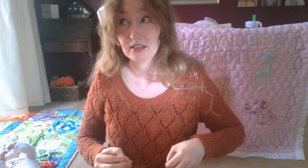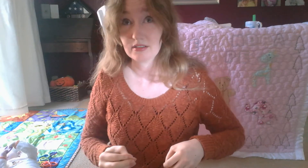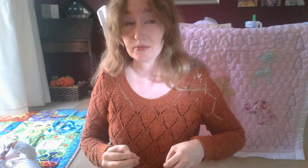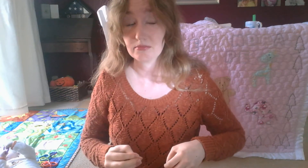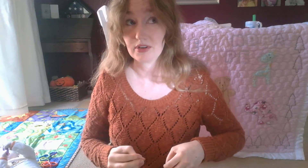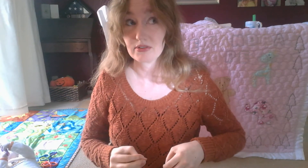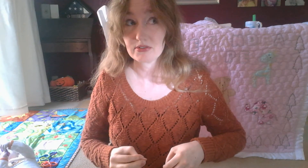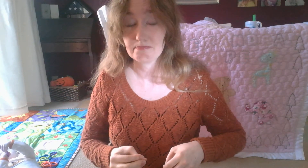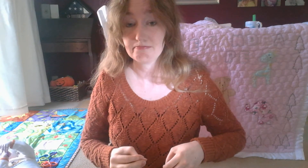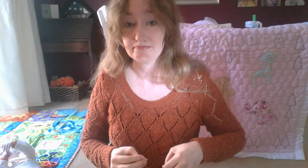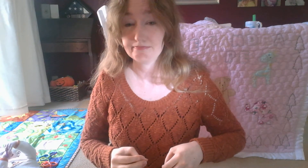What else?